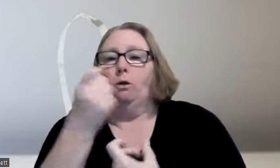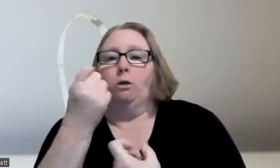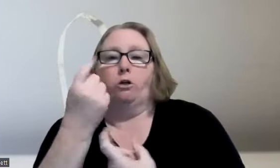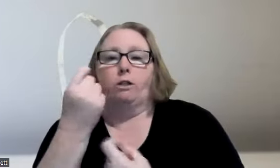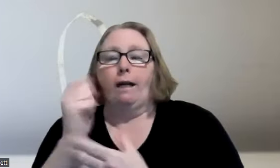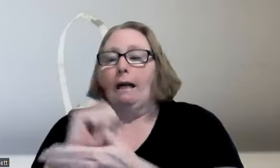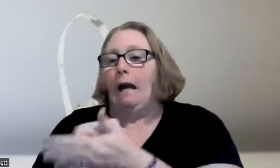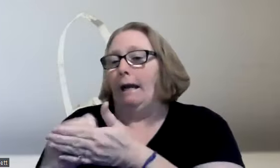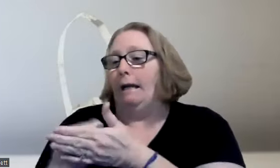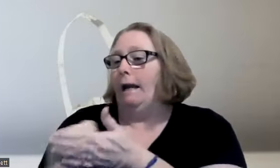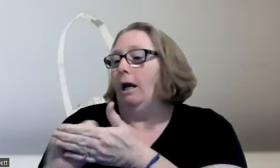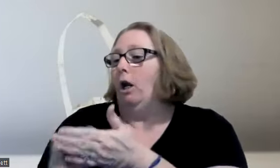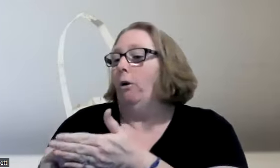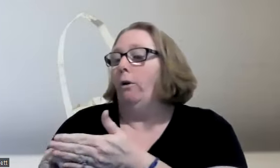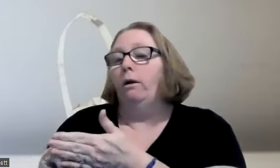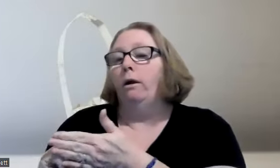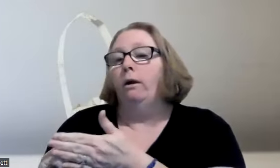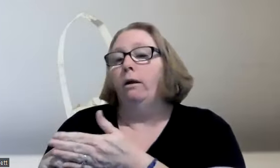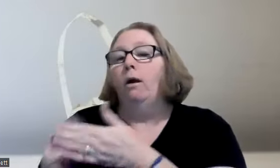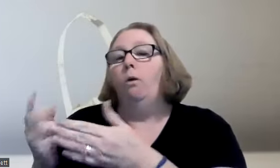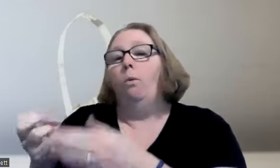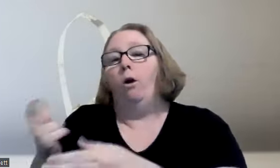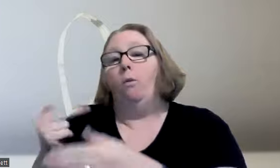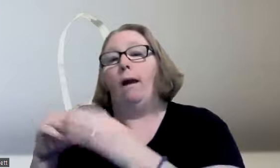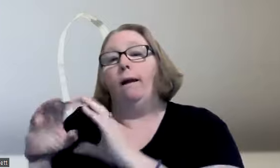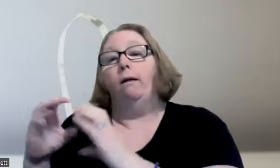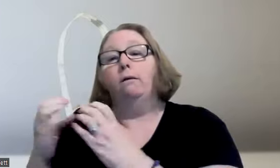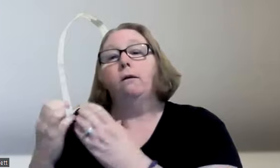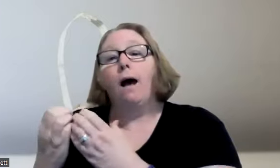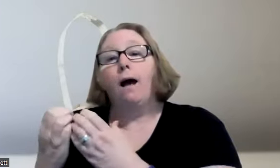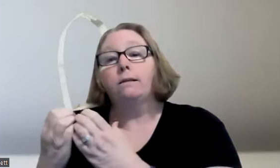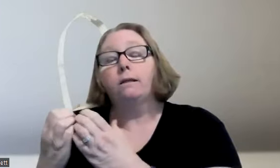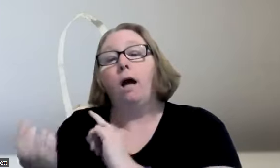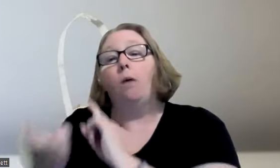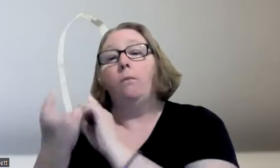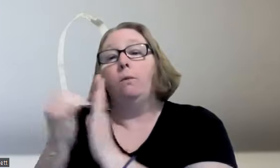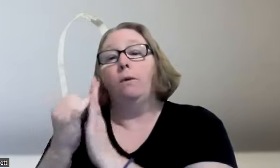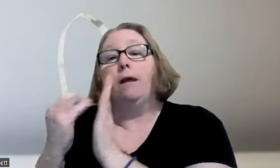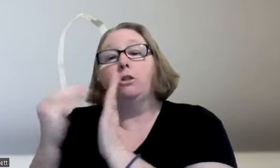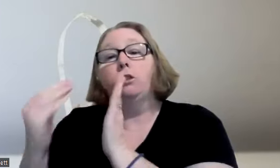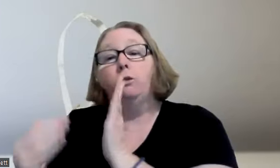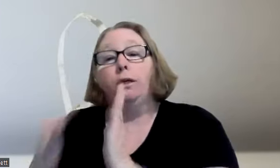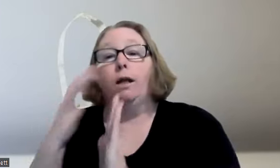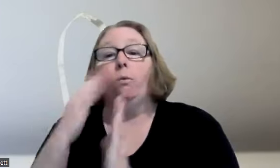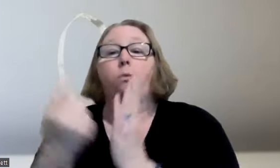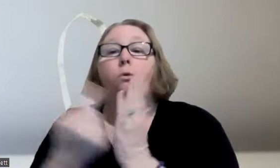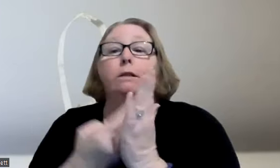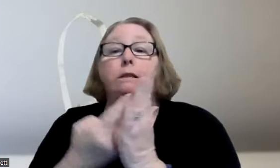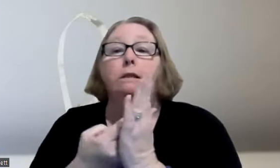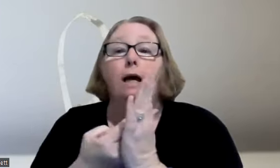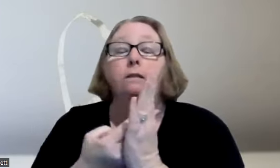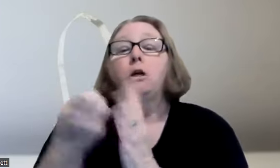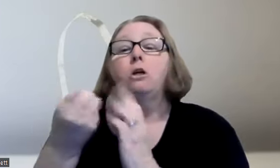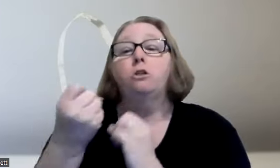don't understand, I can take a note. When we go back in class, I'll meet with that student and we will discuss so that